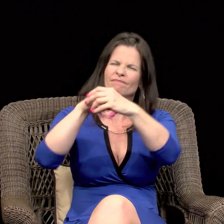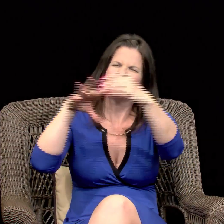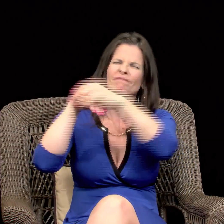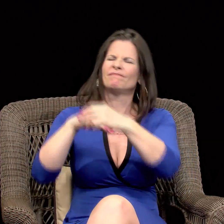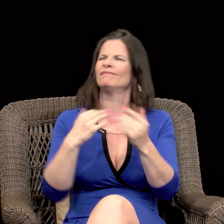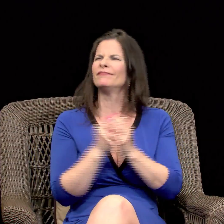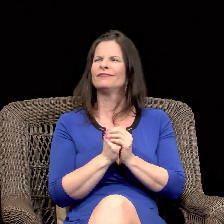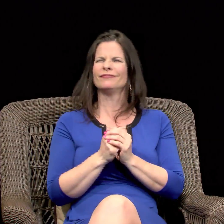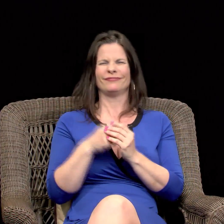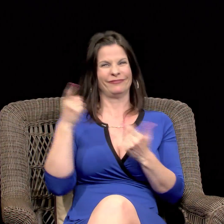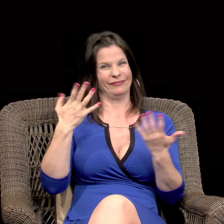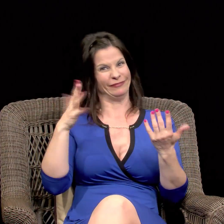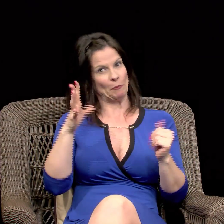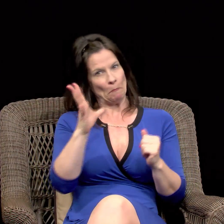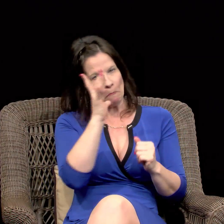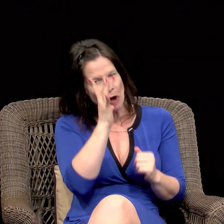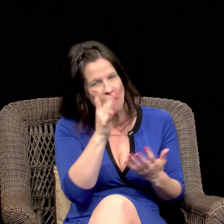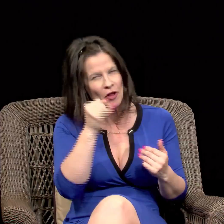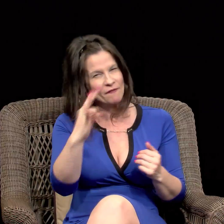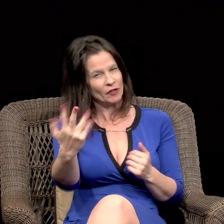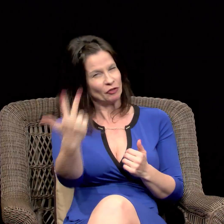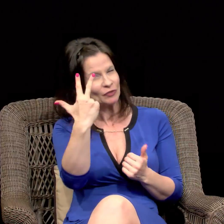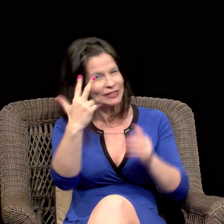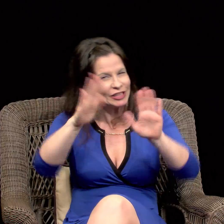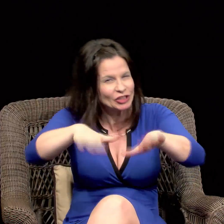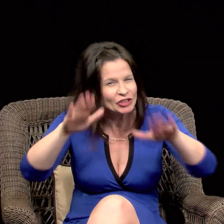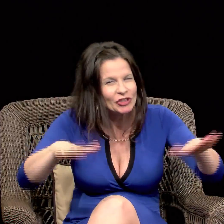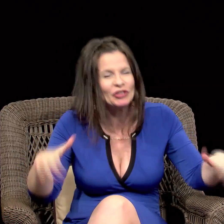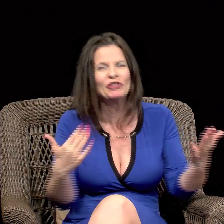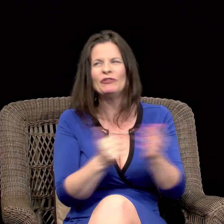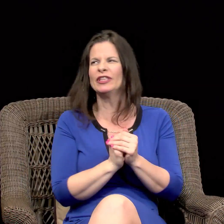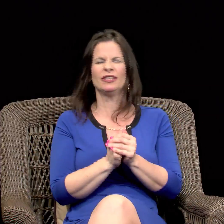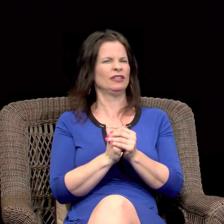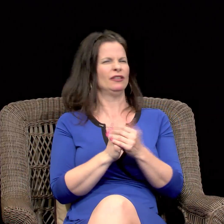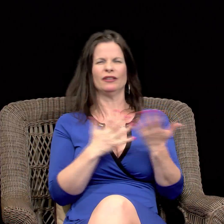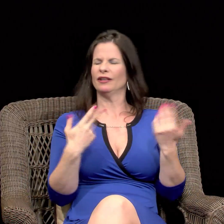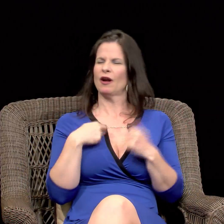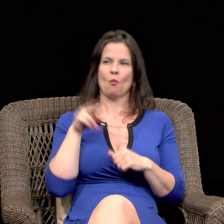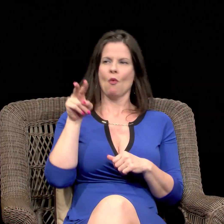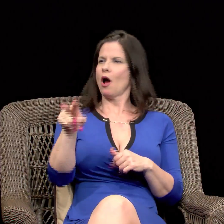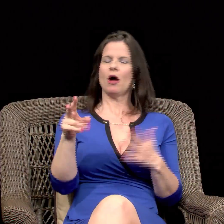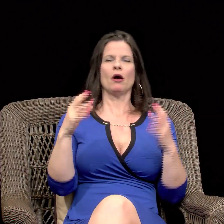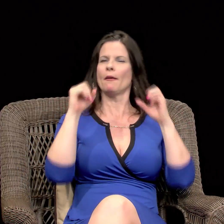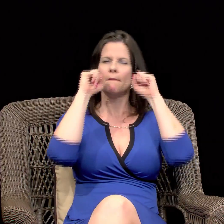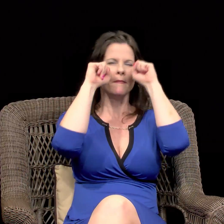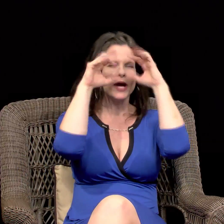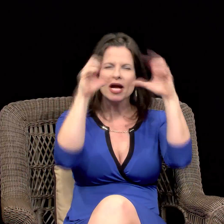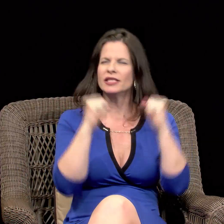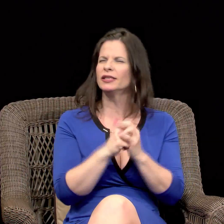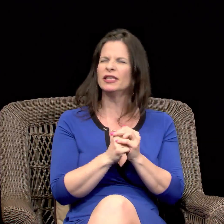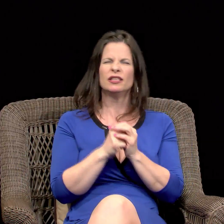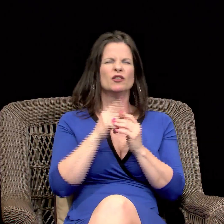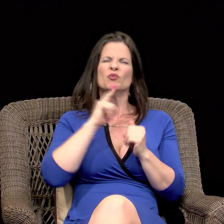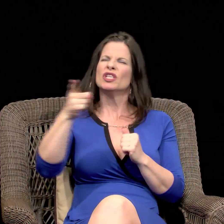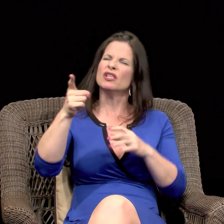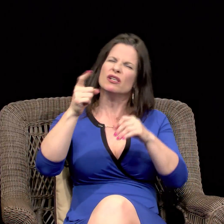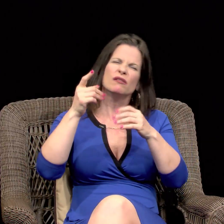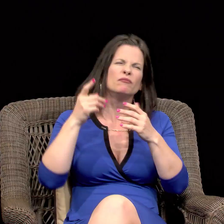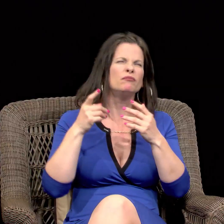competition. And she is also a mother of 3 children. And when I watch her, she is just